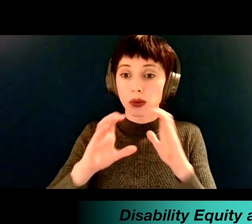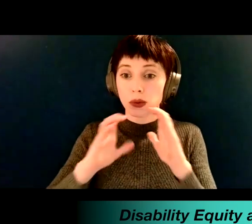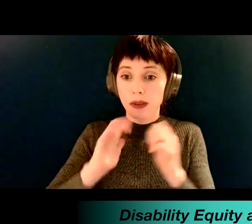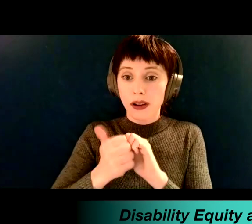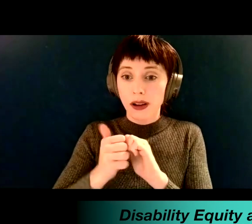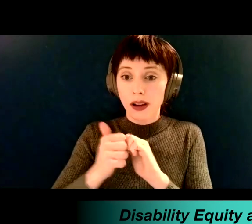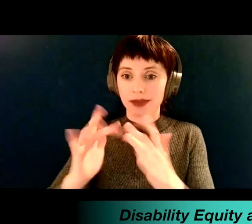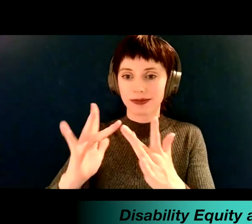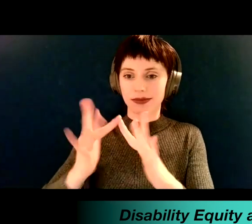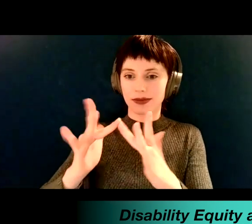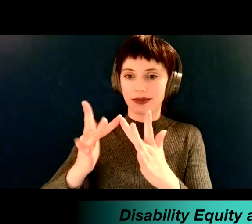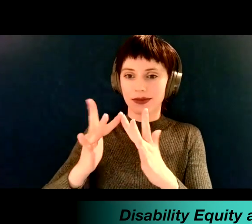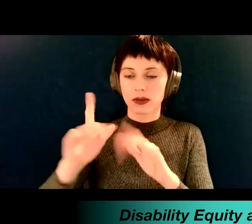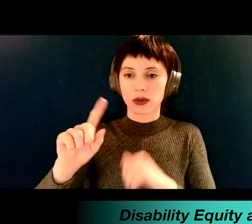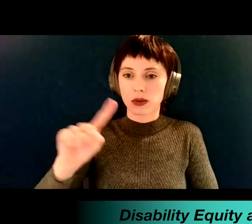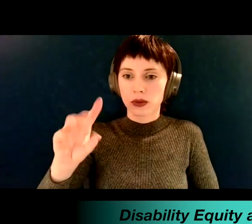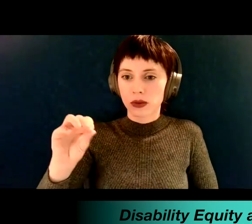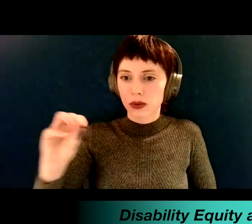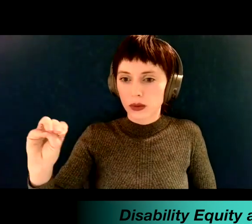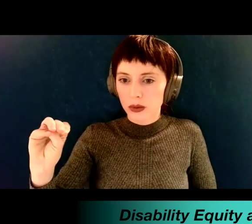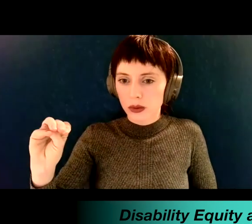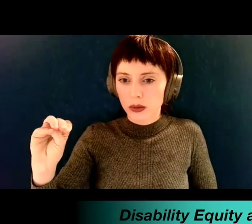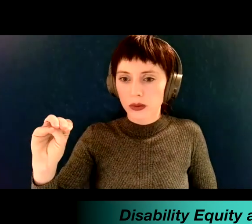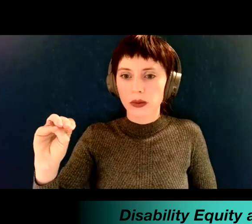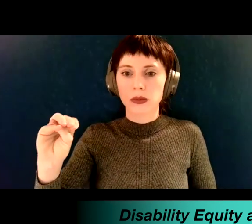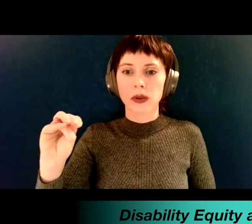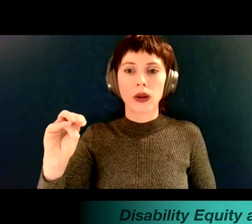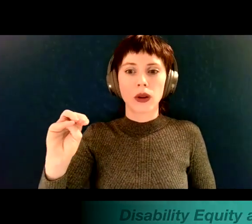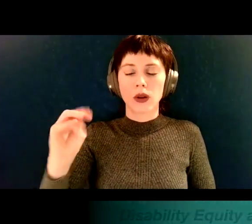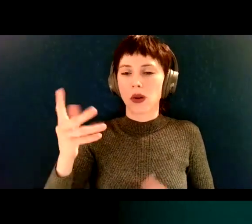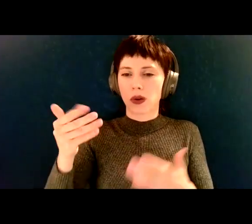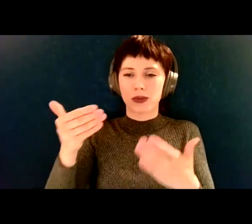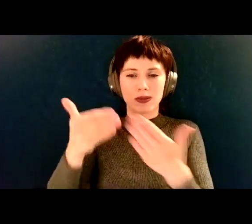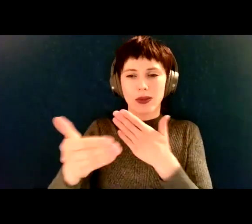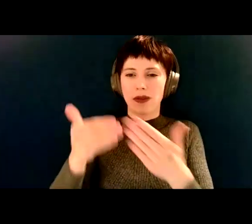or... Over Zoom or... Or whatever the platform is.